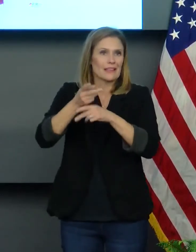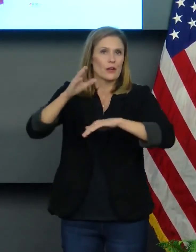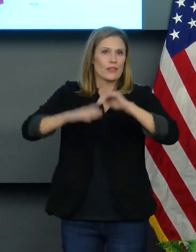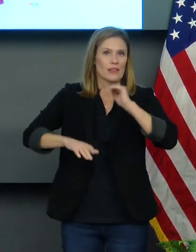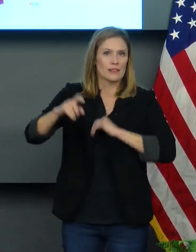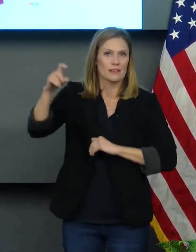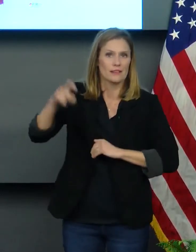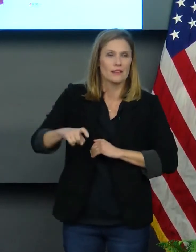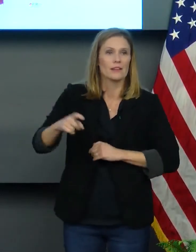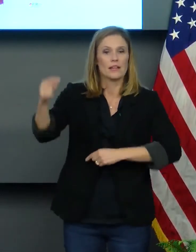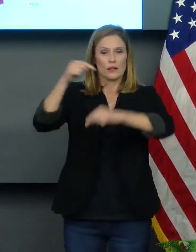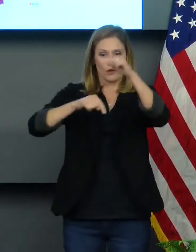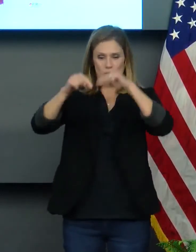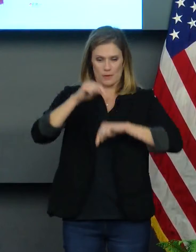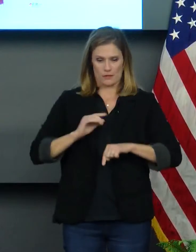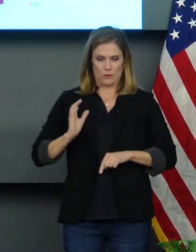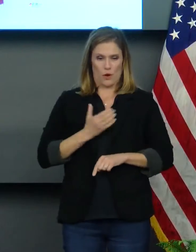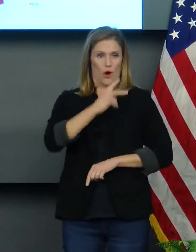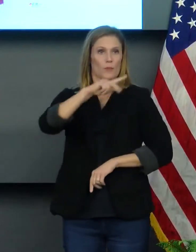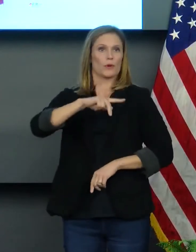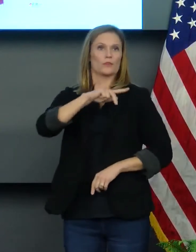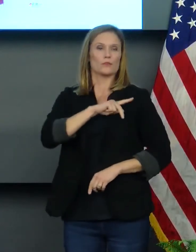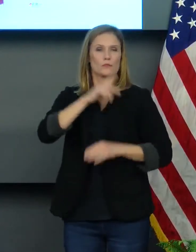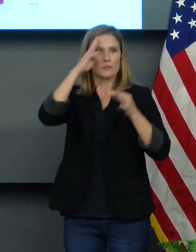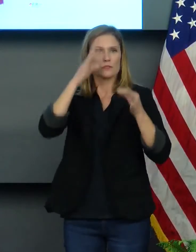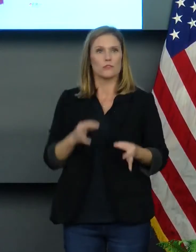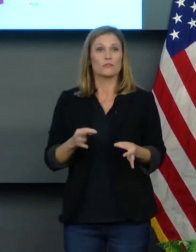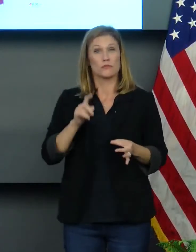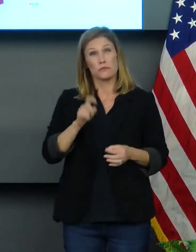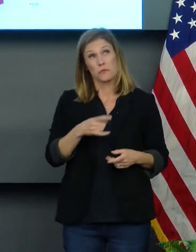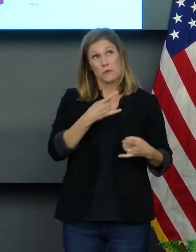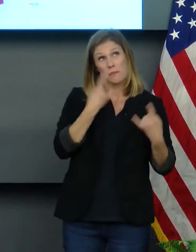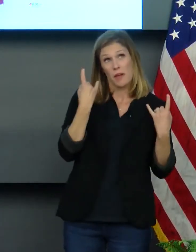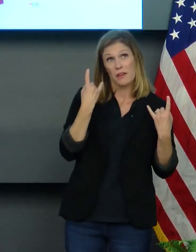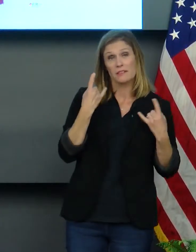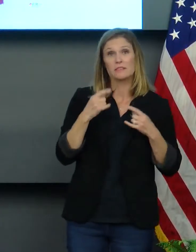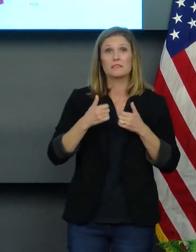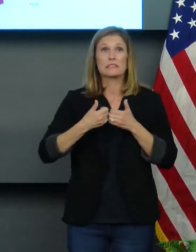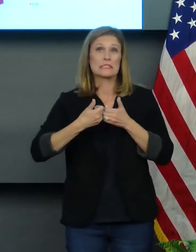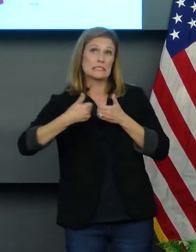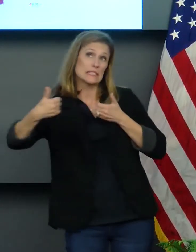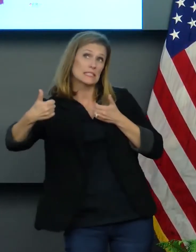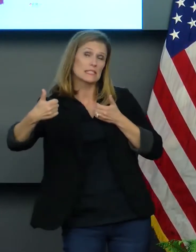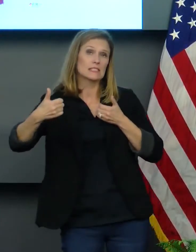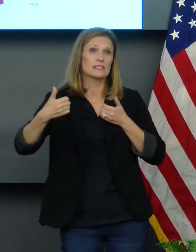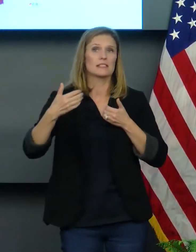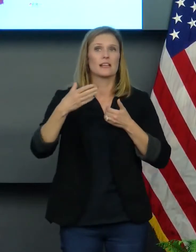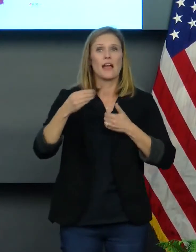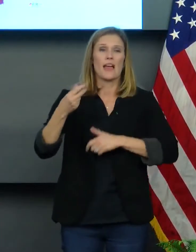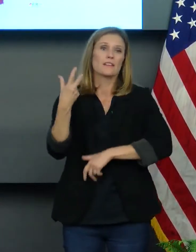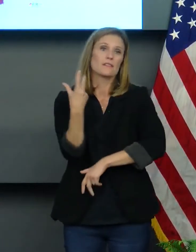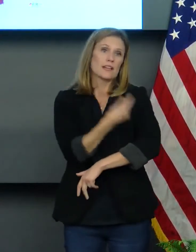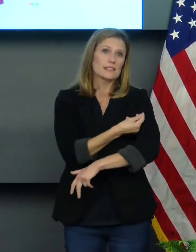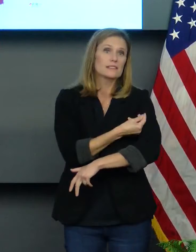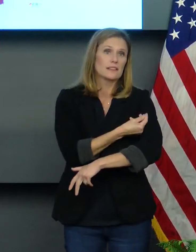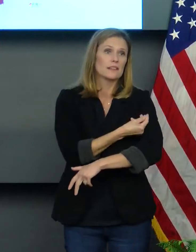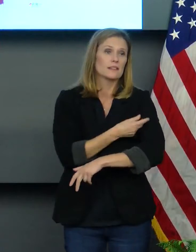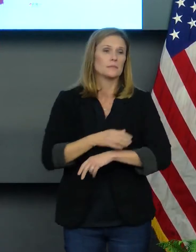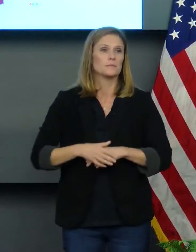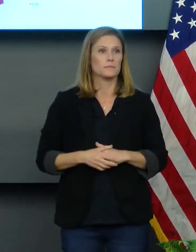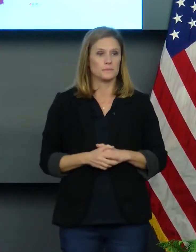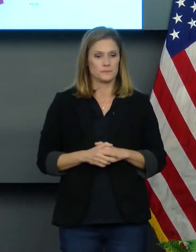It comes back to our personal decisions right now of masking, distancing, and getting ourselves